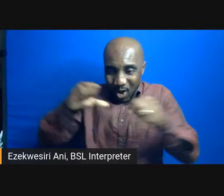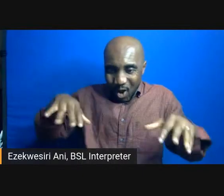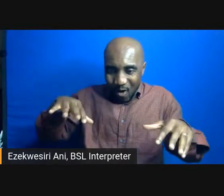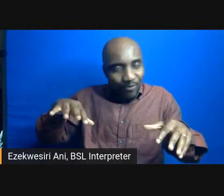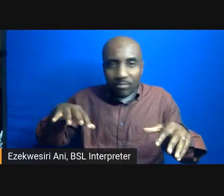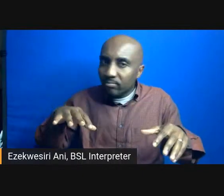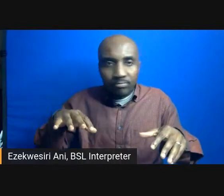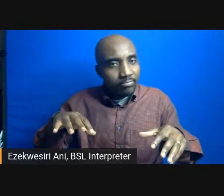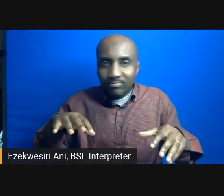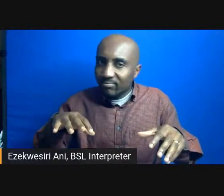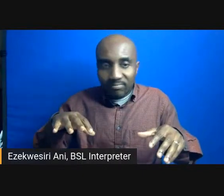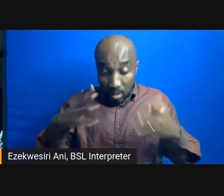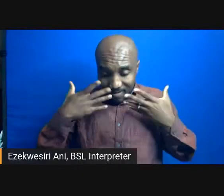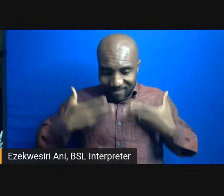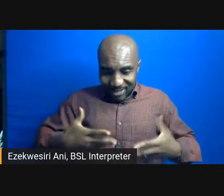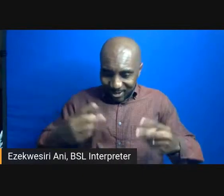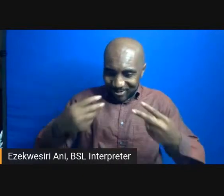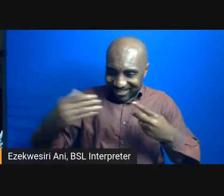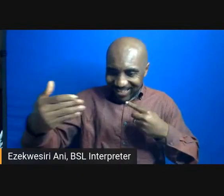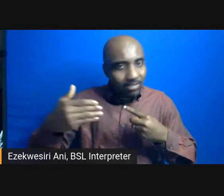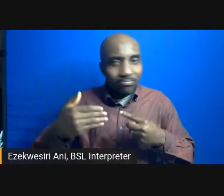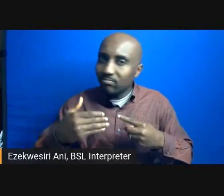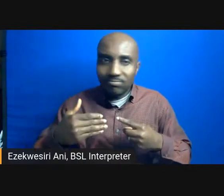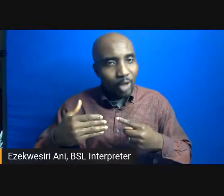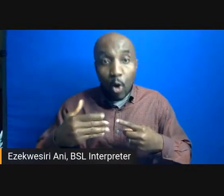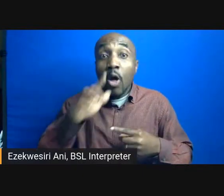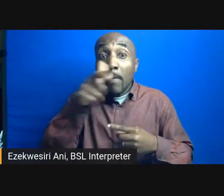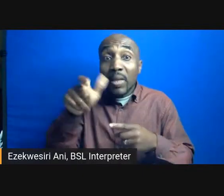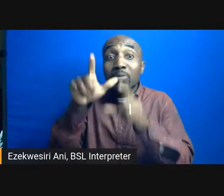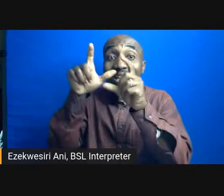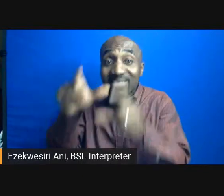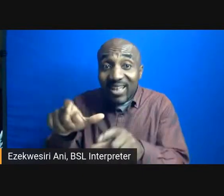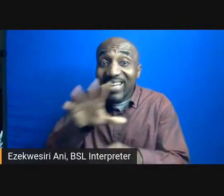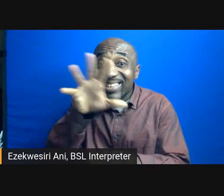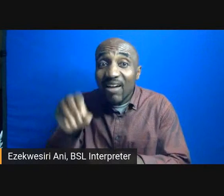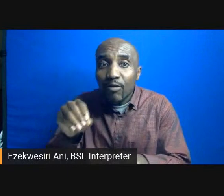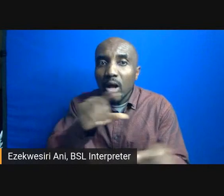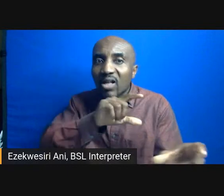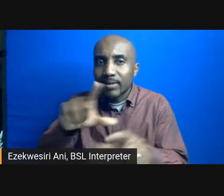been transferred to those who remained on the continent of Africa.